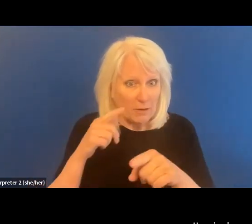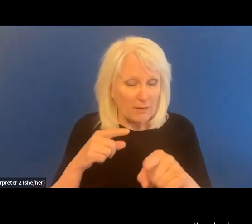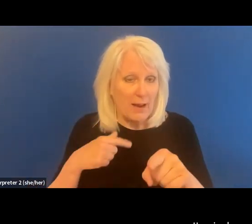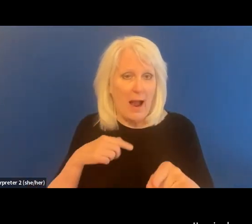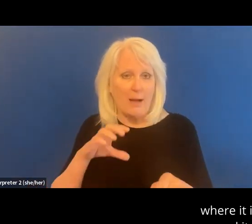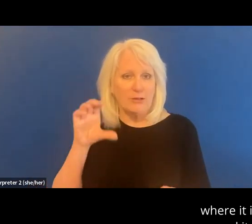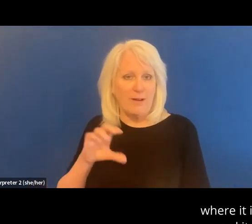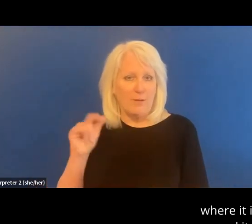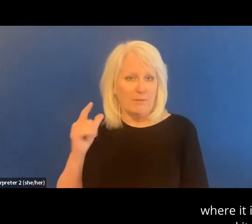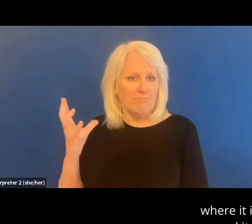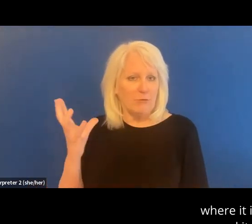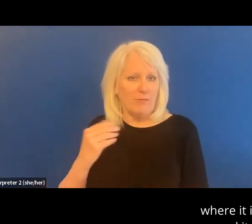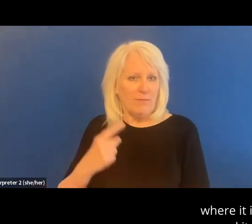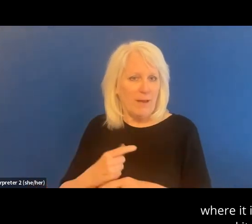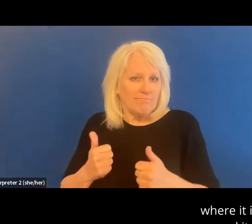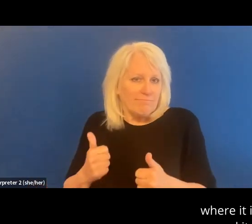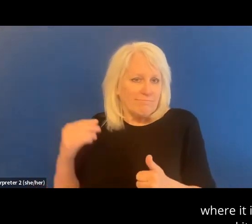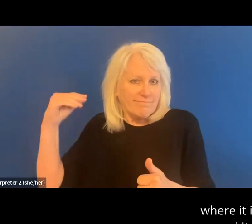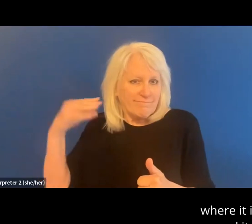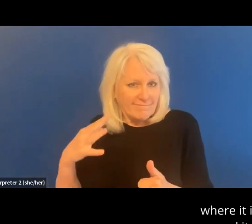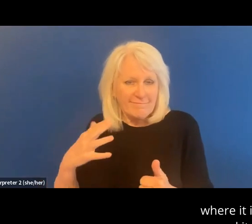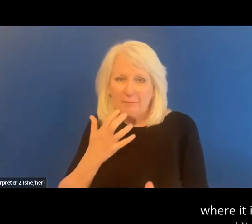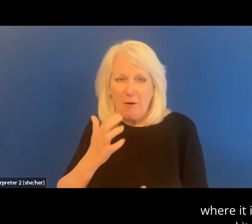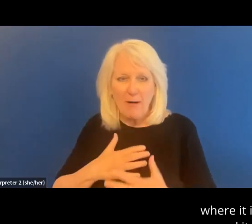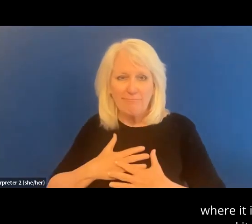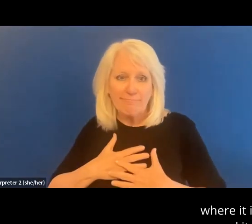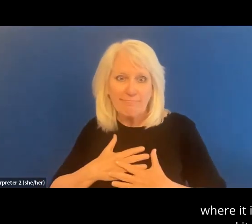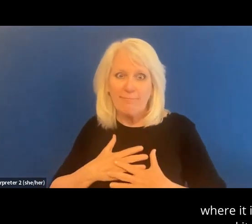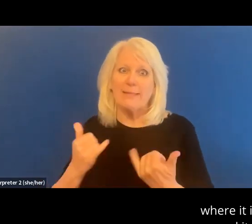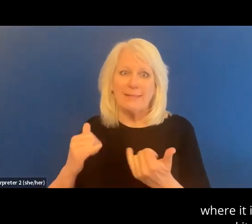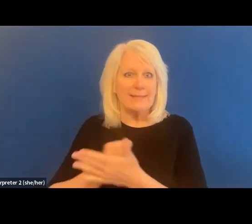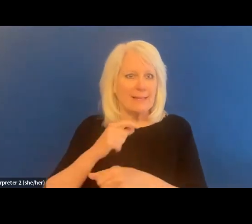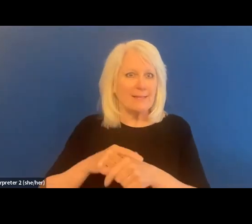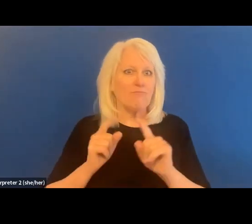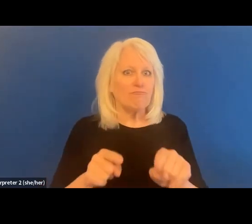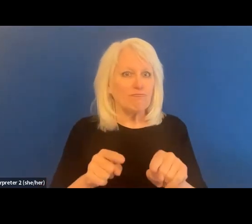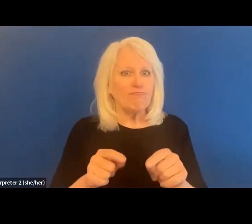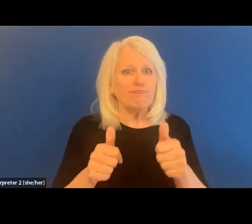Chicago, Illinois, where it is sunny and warm and it feels like spring.